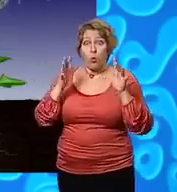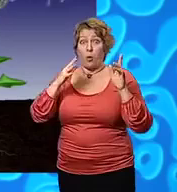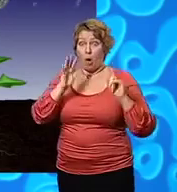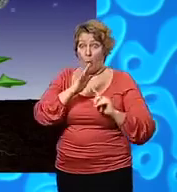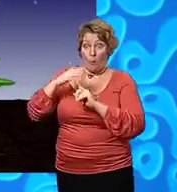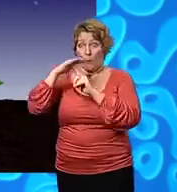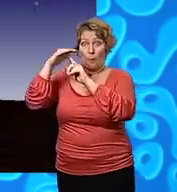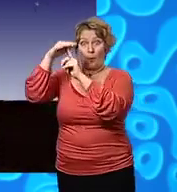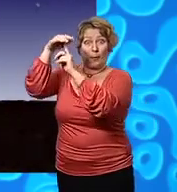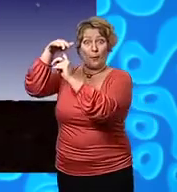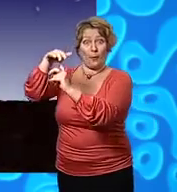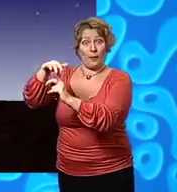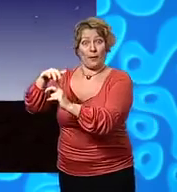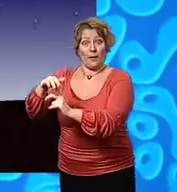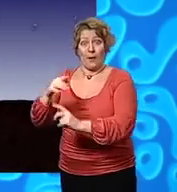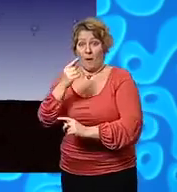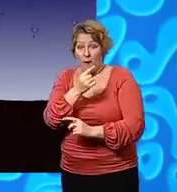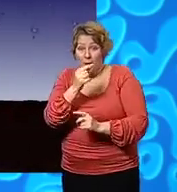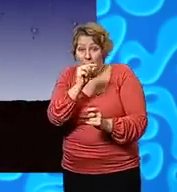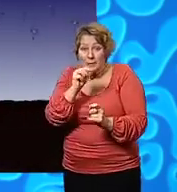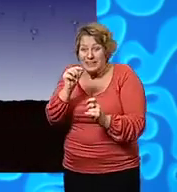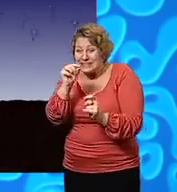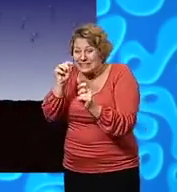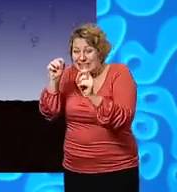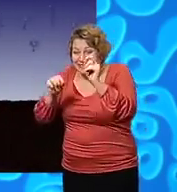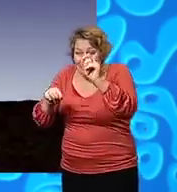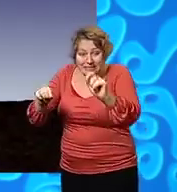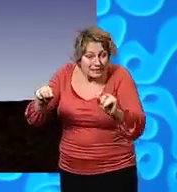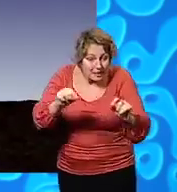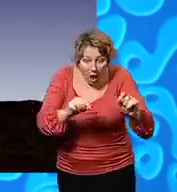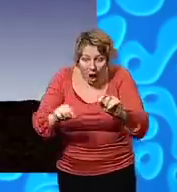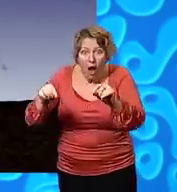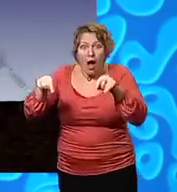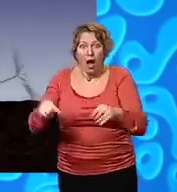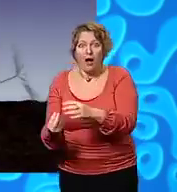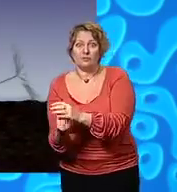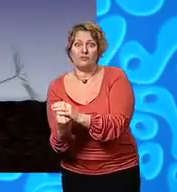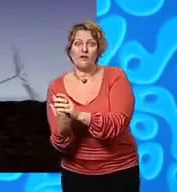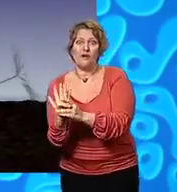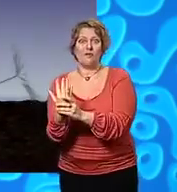away, each one looking for a patch of soil to grow in.